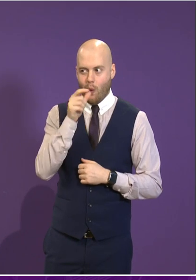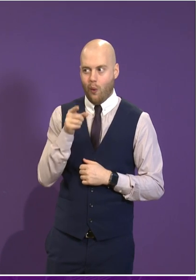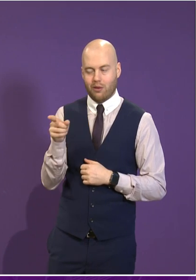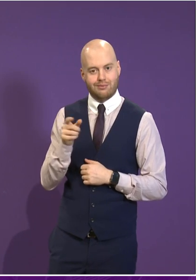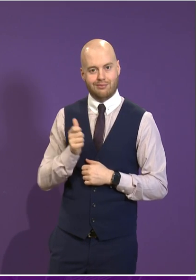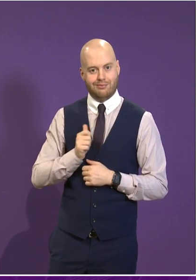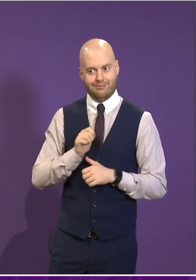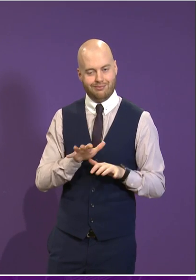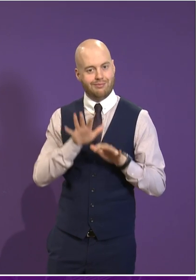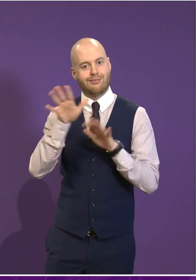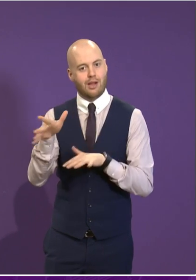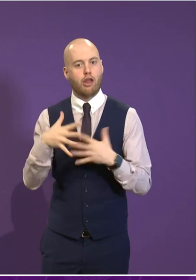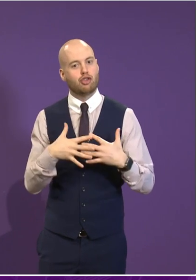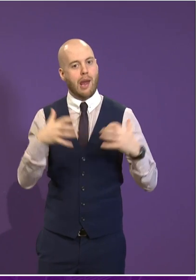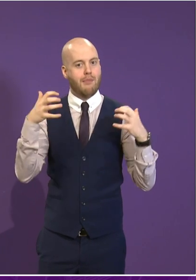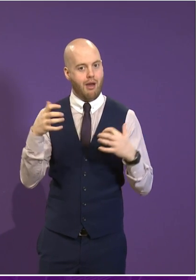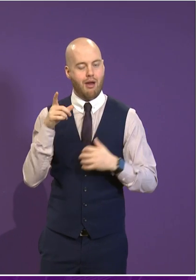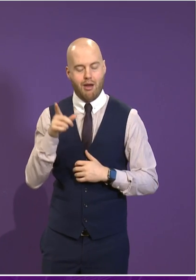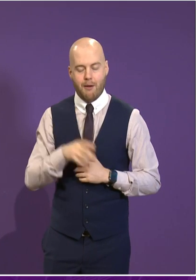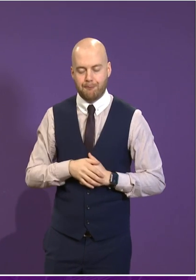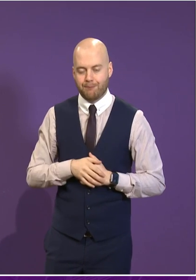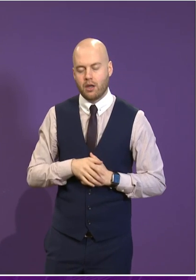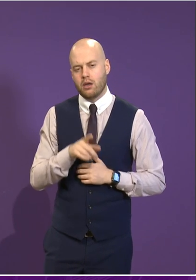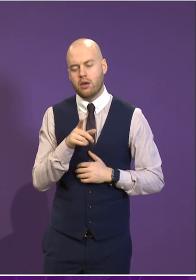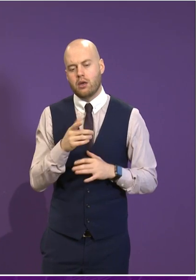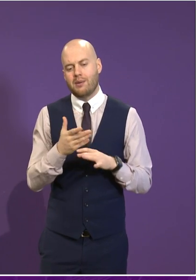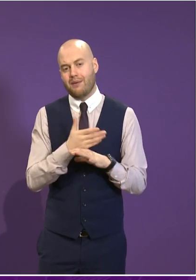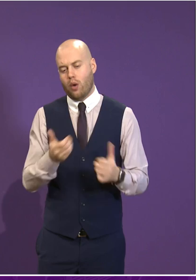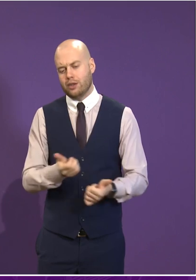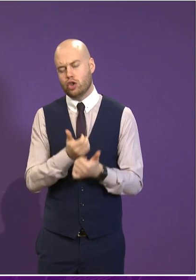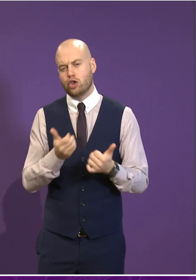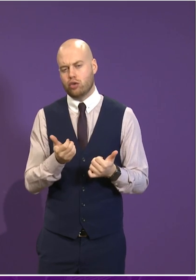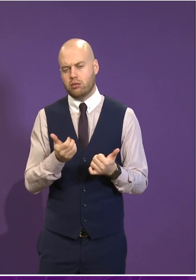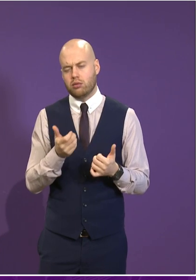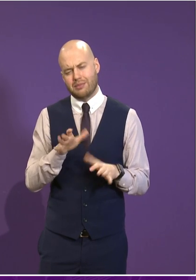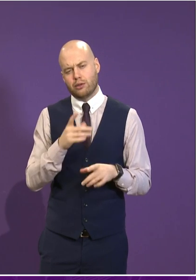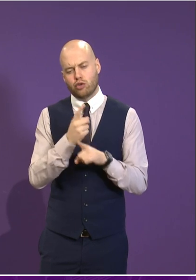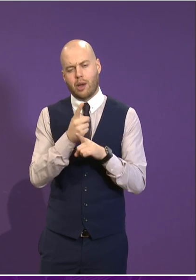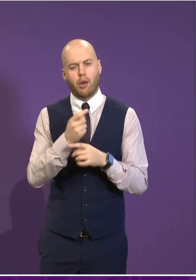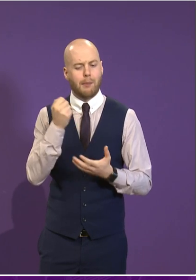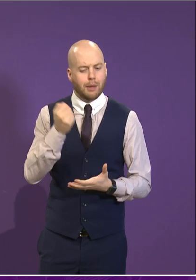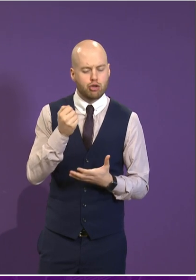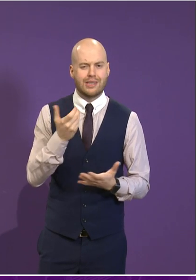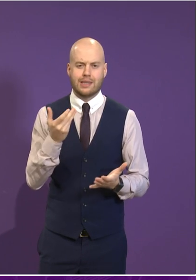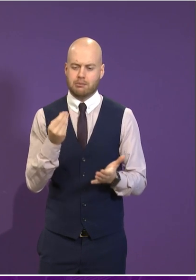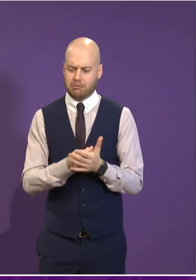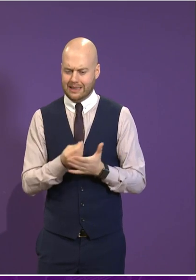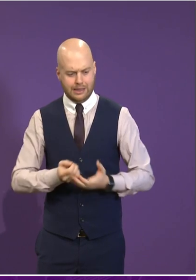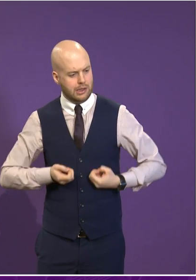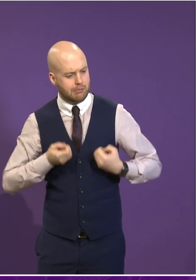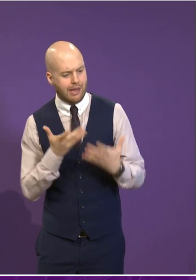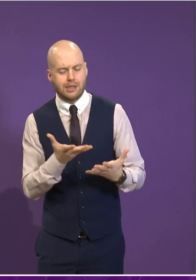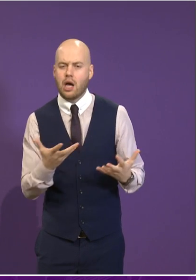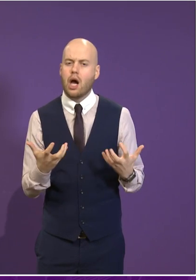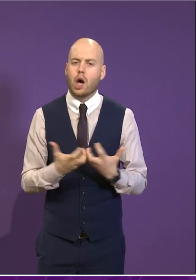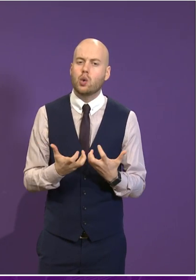of the session, we're obviously, the focus of this inquiry is about the budget and how the money is spent and the outcome of that money being spent and whether it actually works or